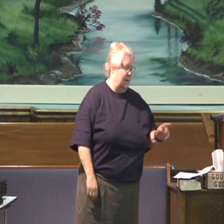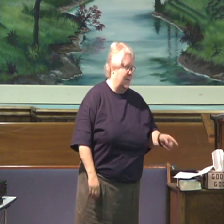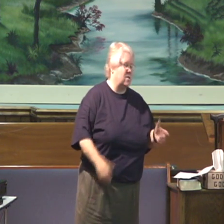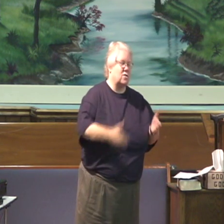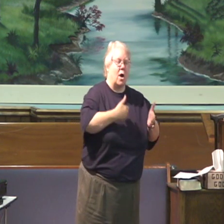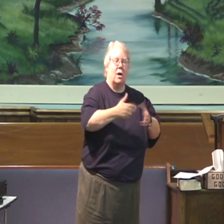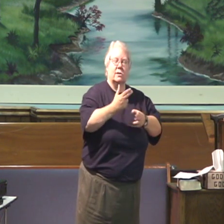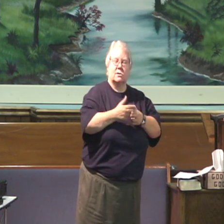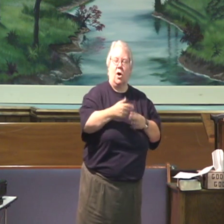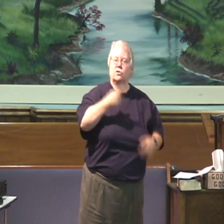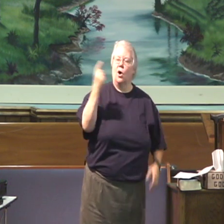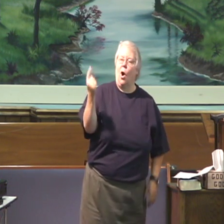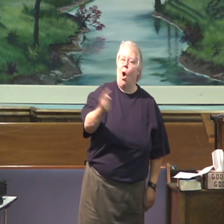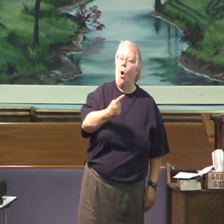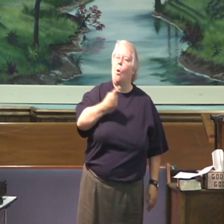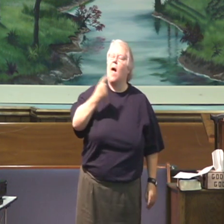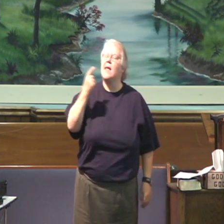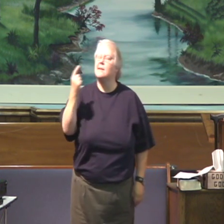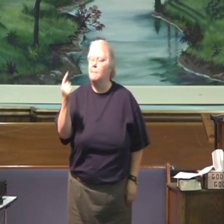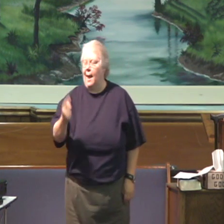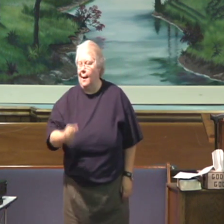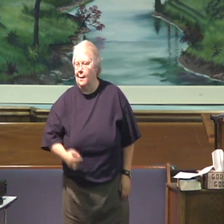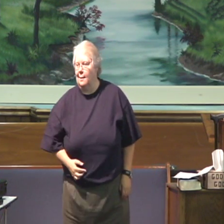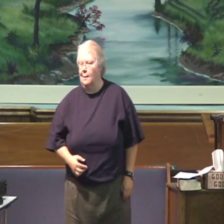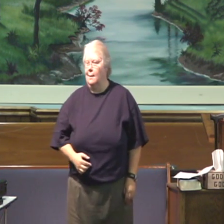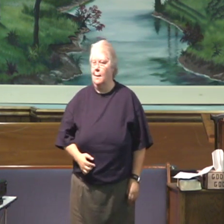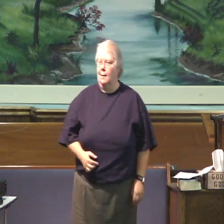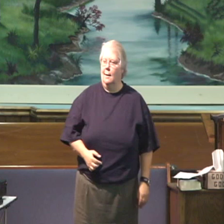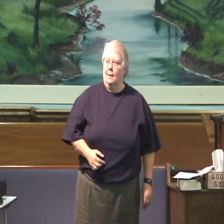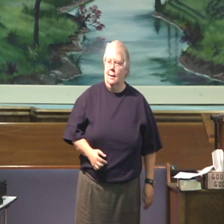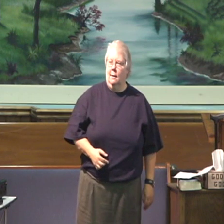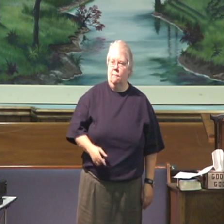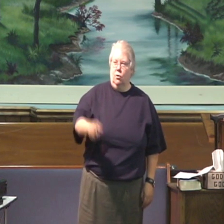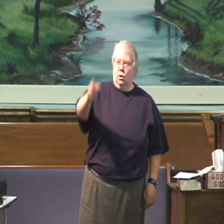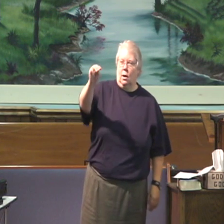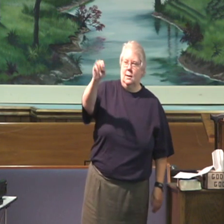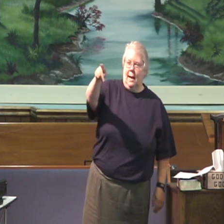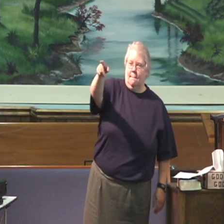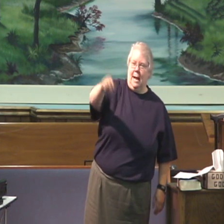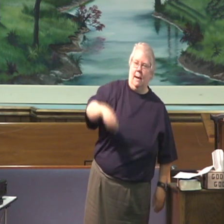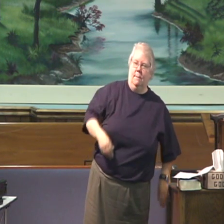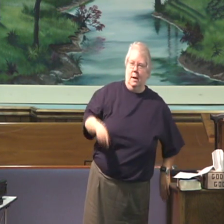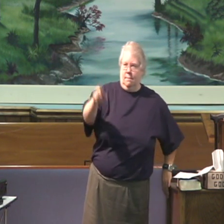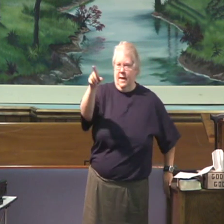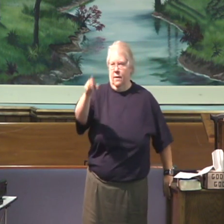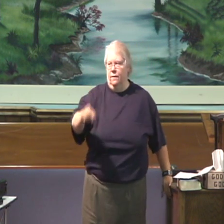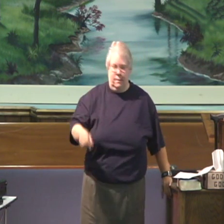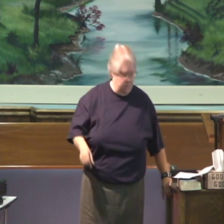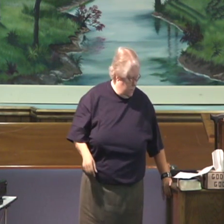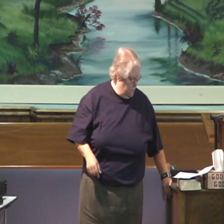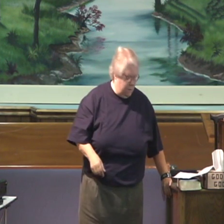This song is called Always. If you look on that map up there